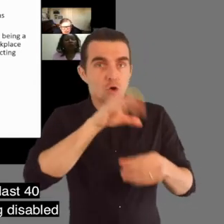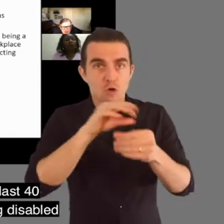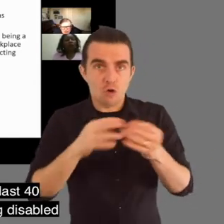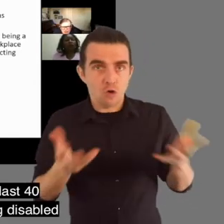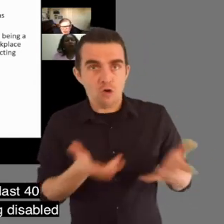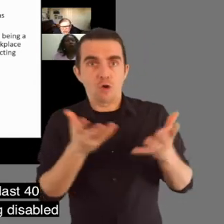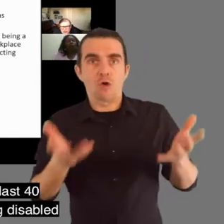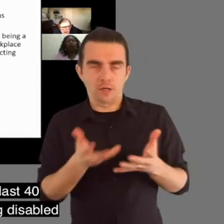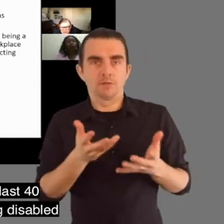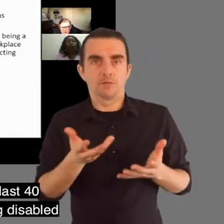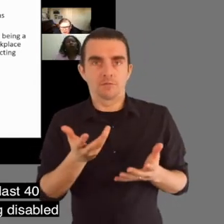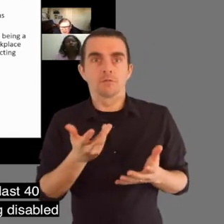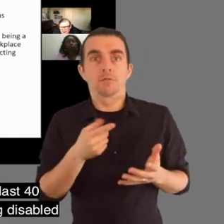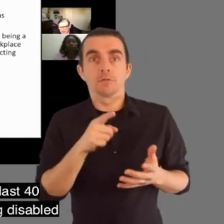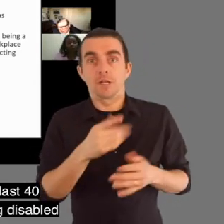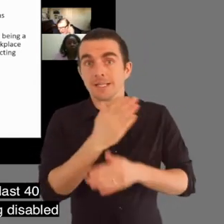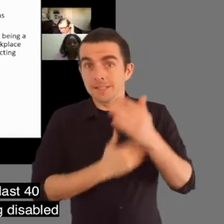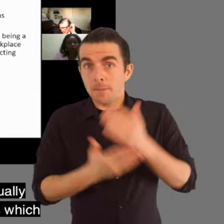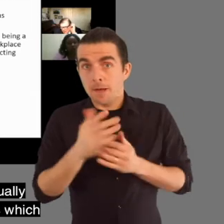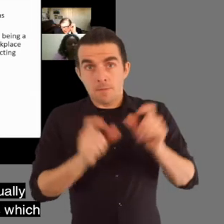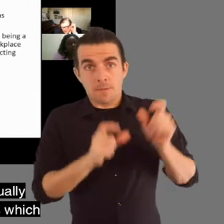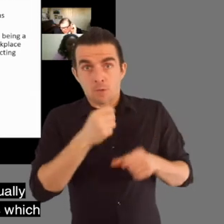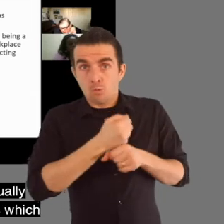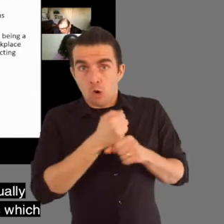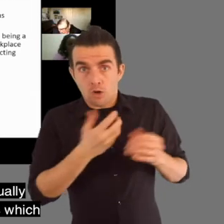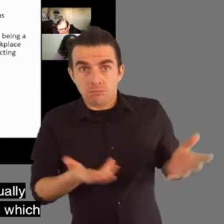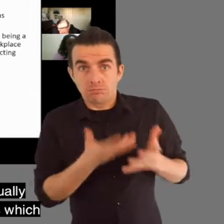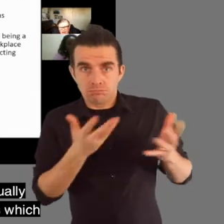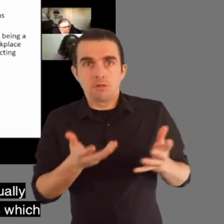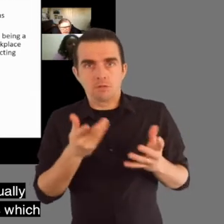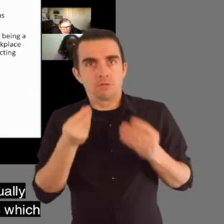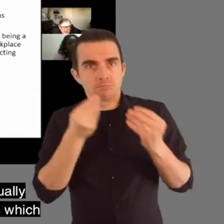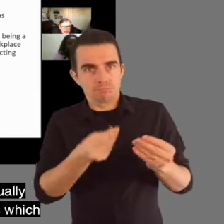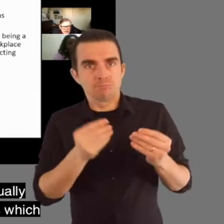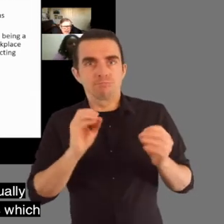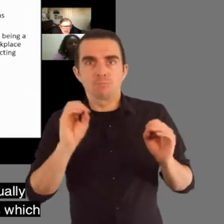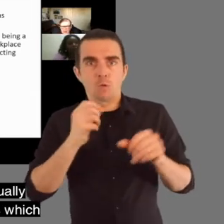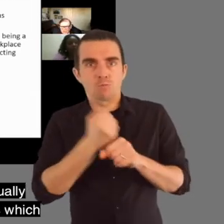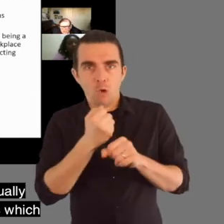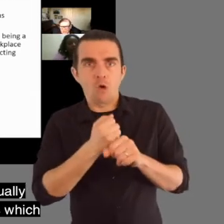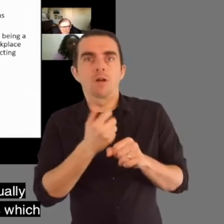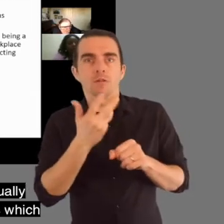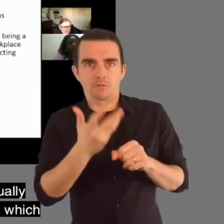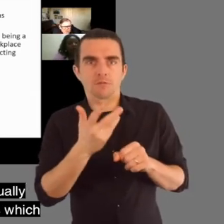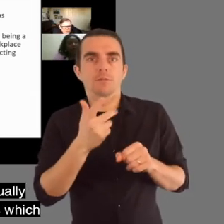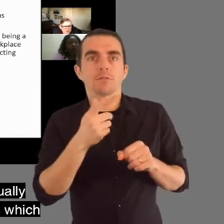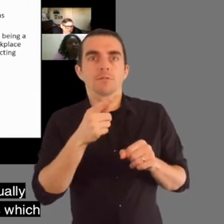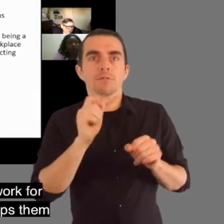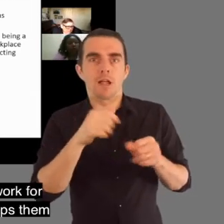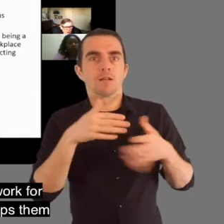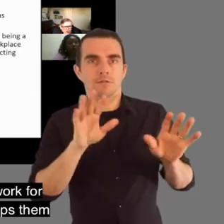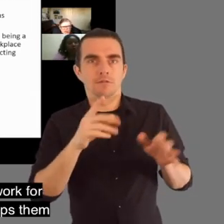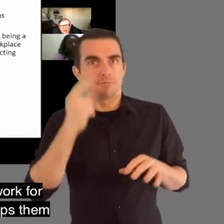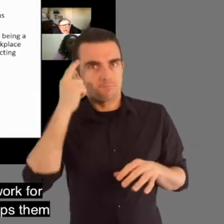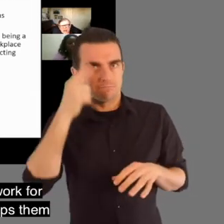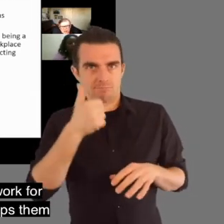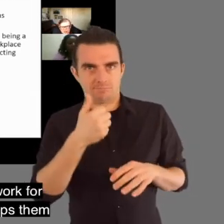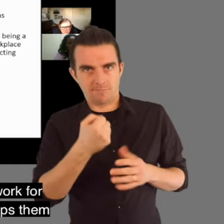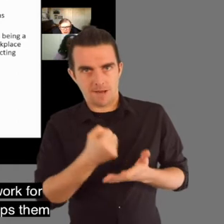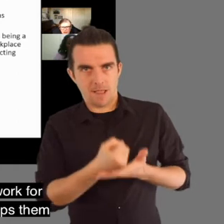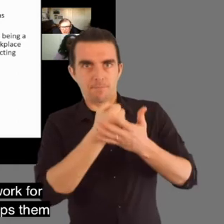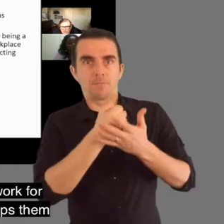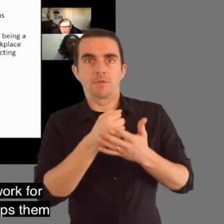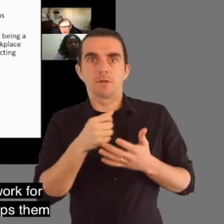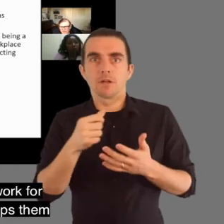have changed, championing disabled people in the workplace, actually appointing disabled champions, which employers give